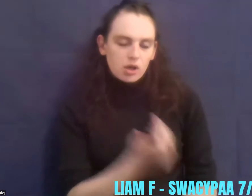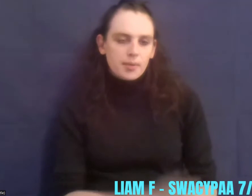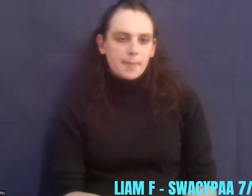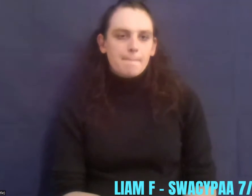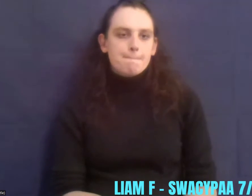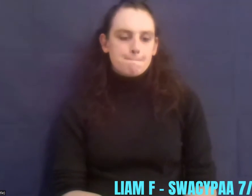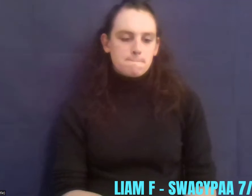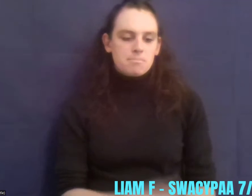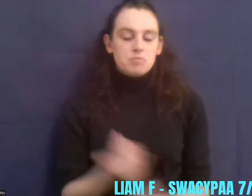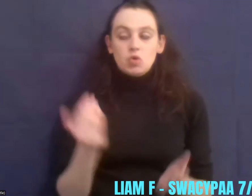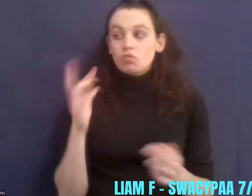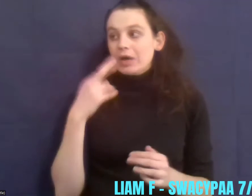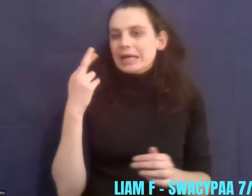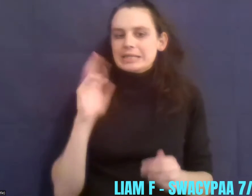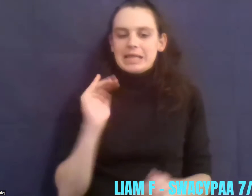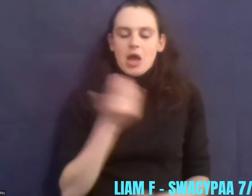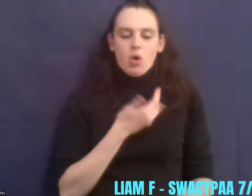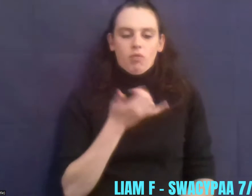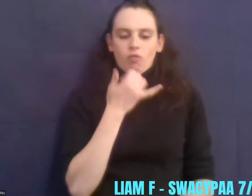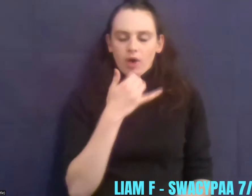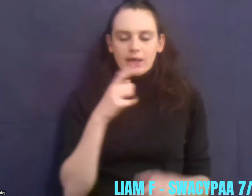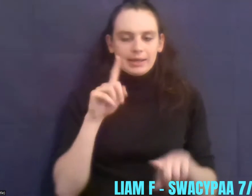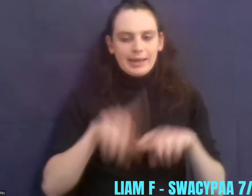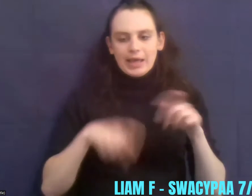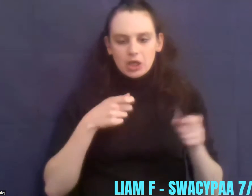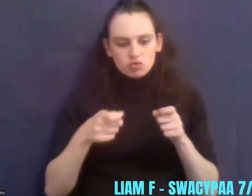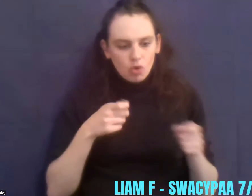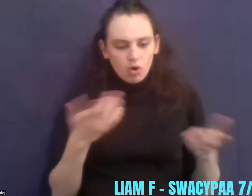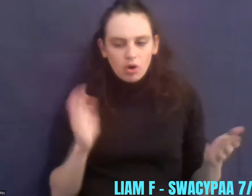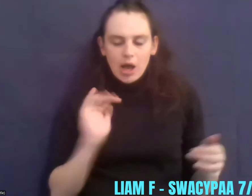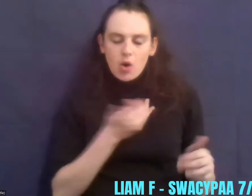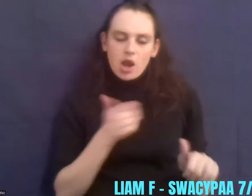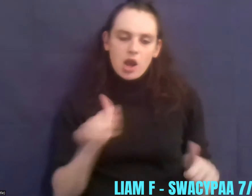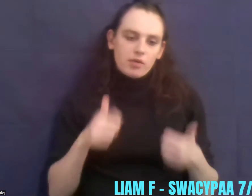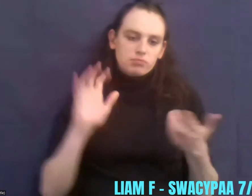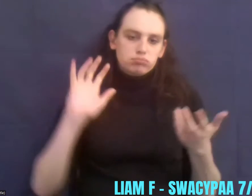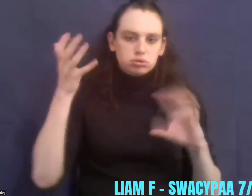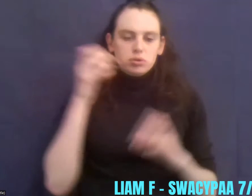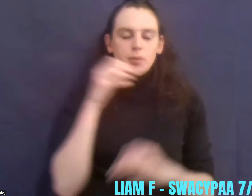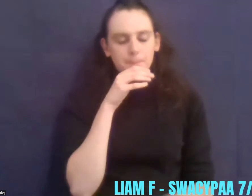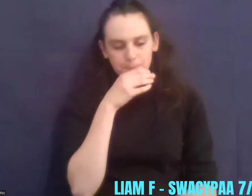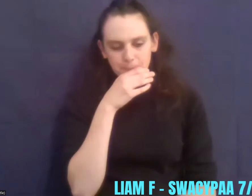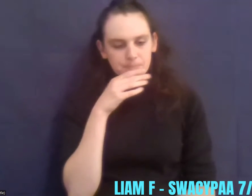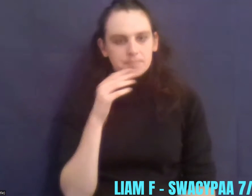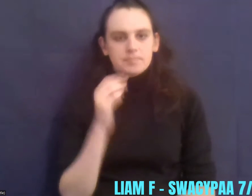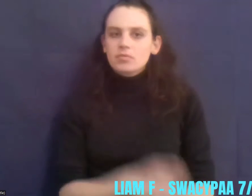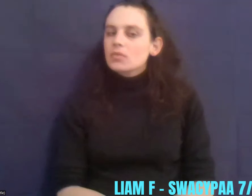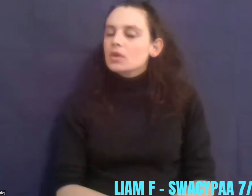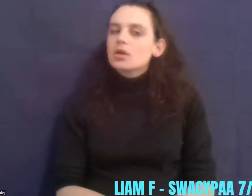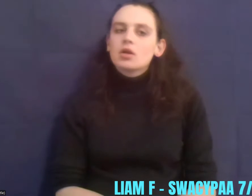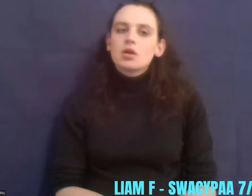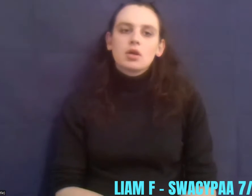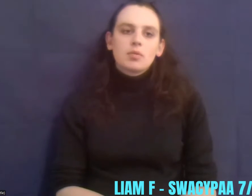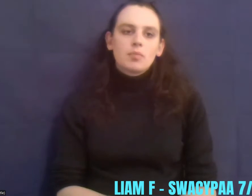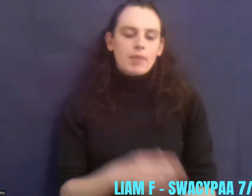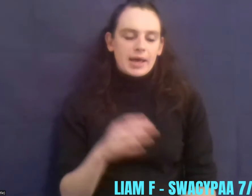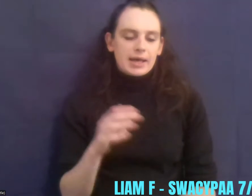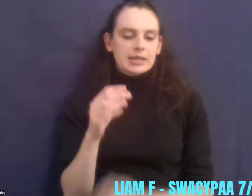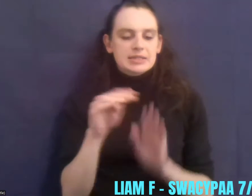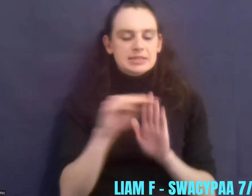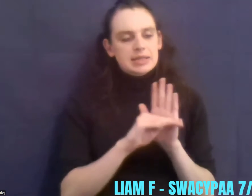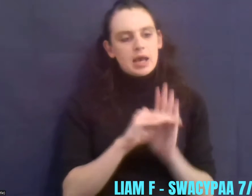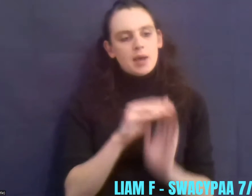realize we cannot control those things and our life's unmanageable. And by the end of it, by the time I get into 10, 11, and